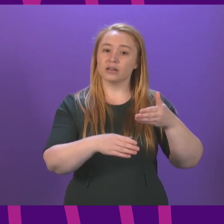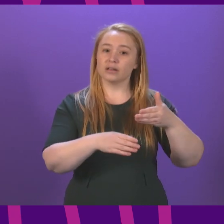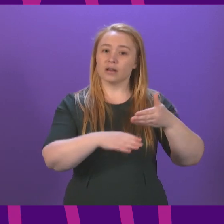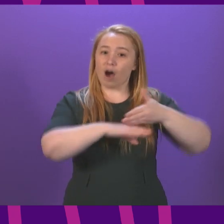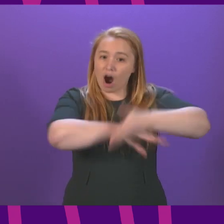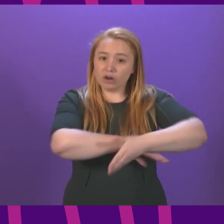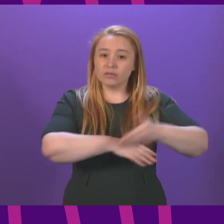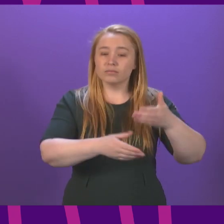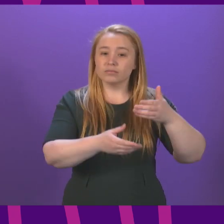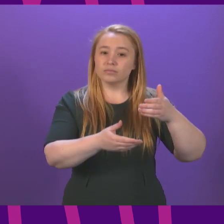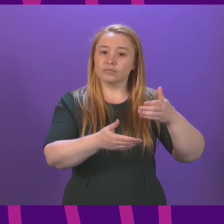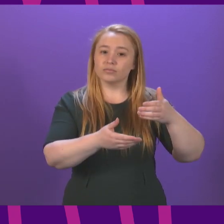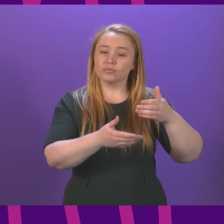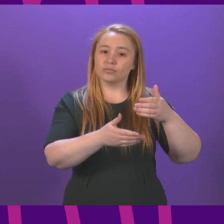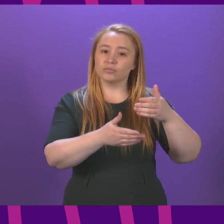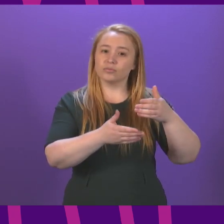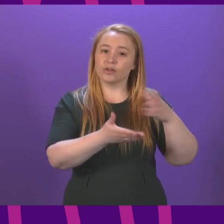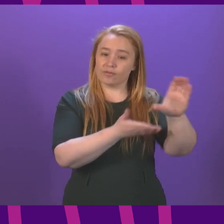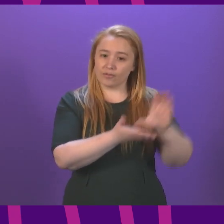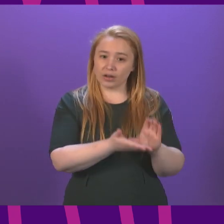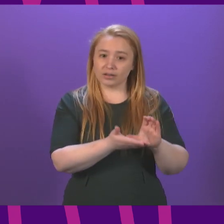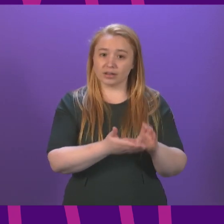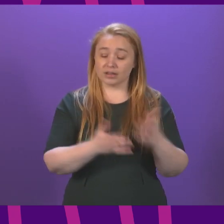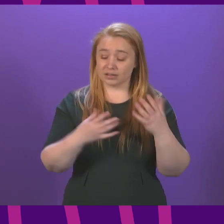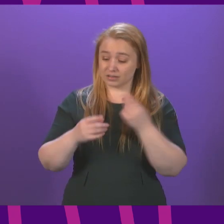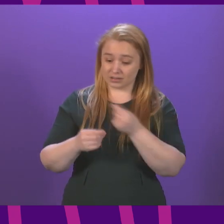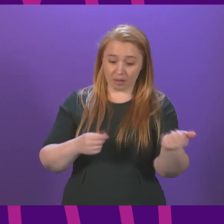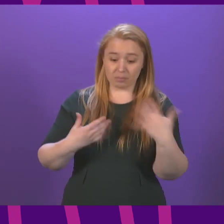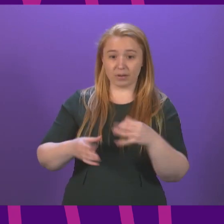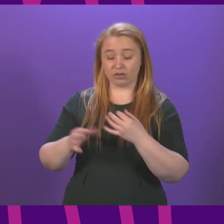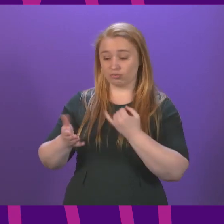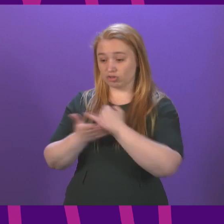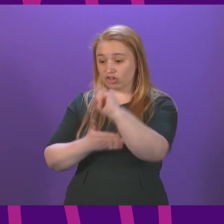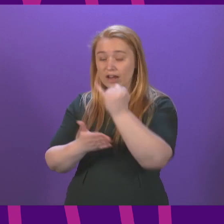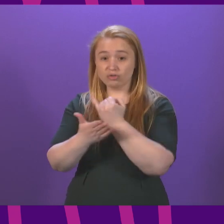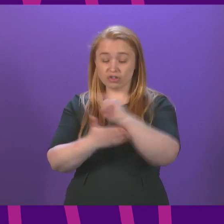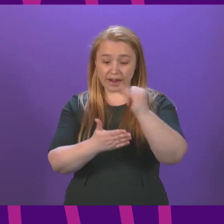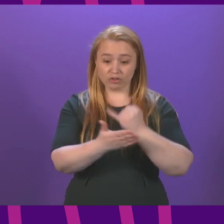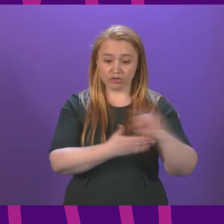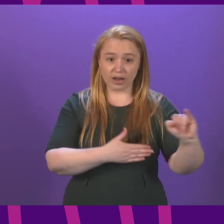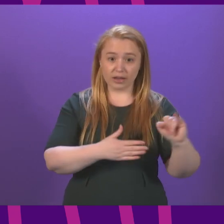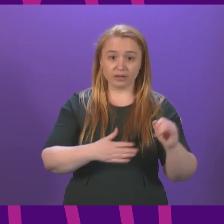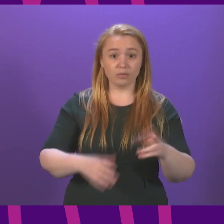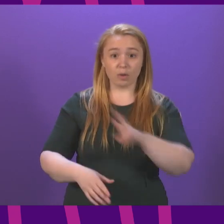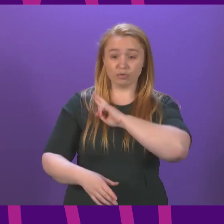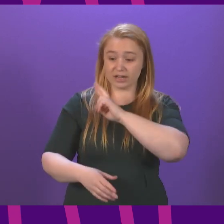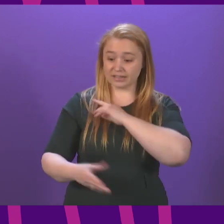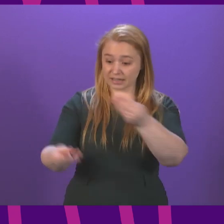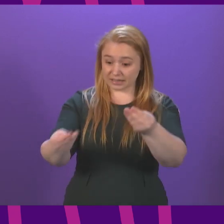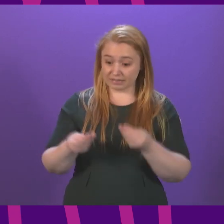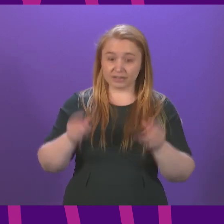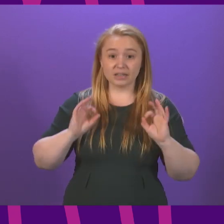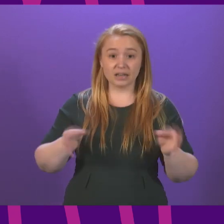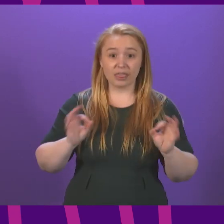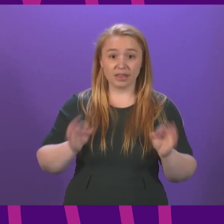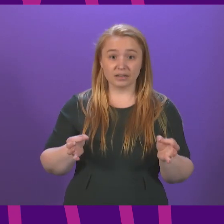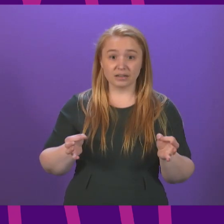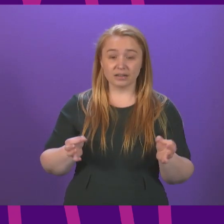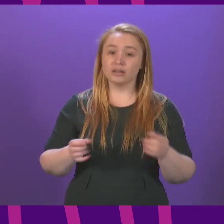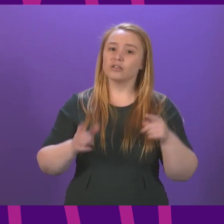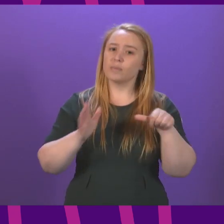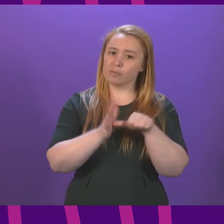Others have been rejected without any explanation and, more still, are waiting on a follow-up in the next seven to ten days. Given the known issues with these